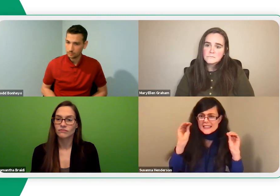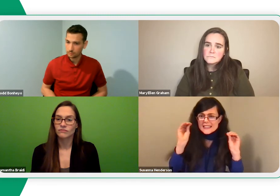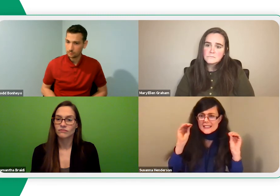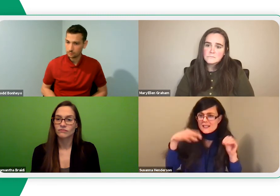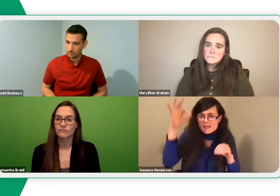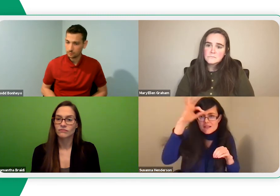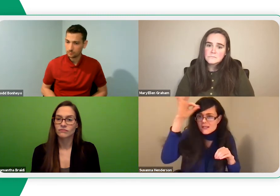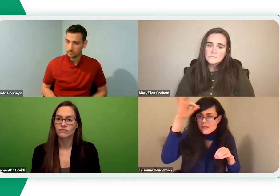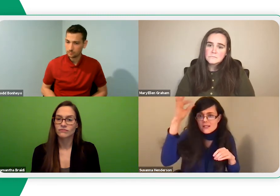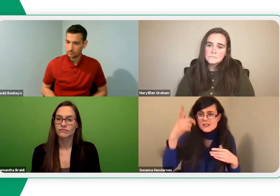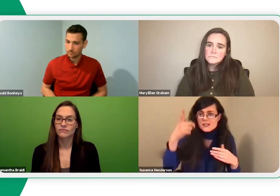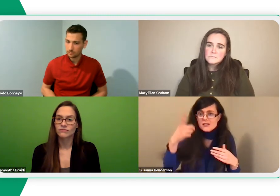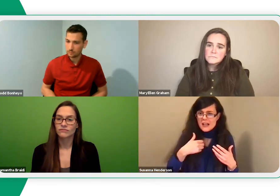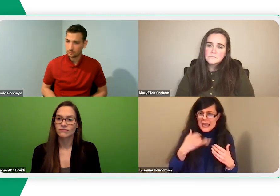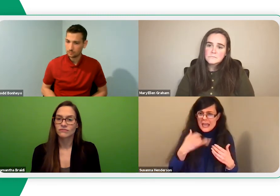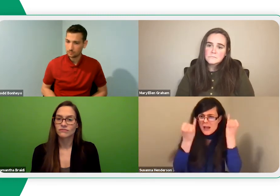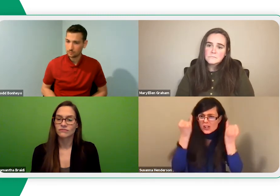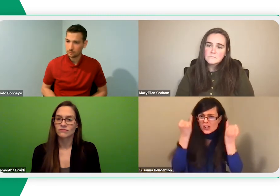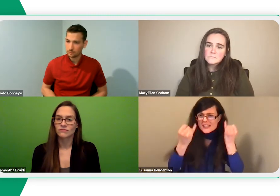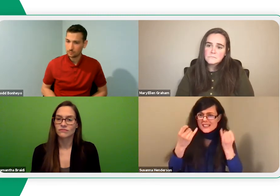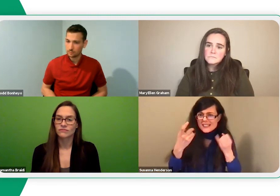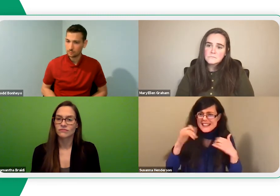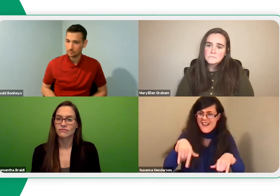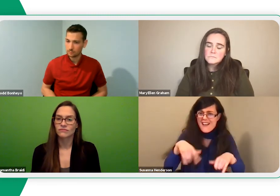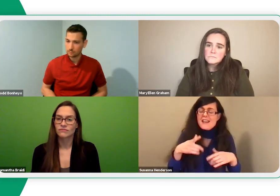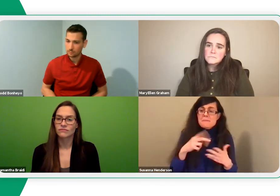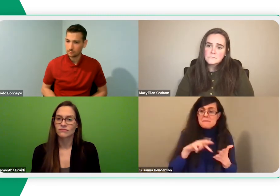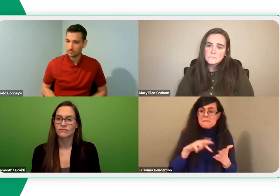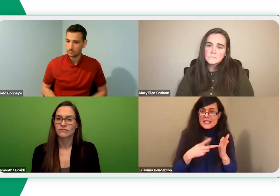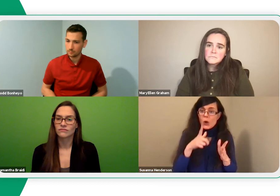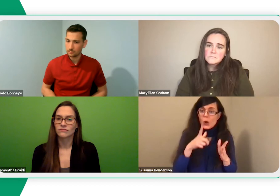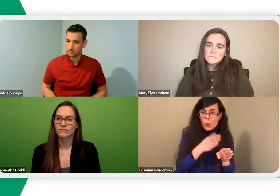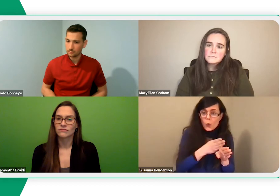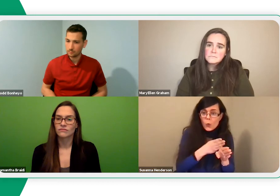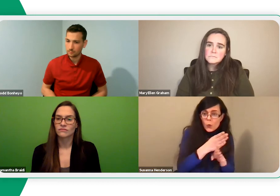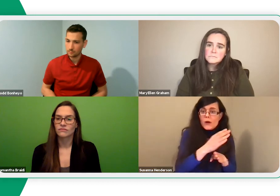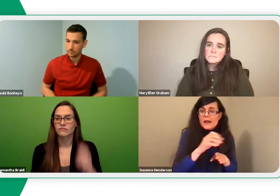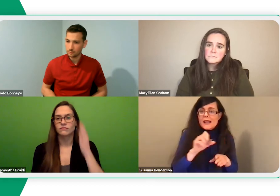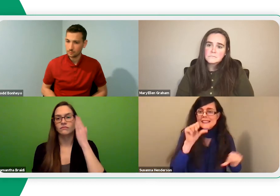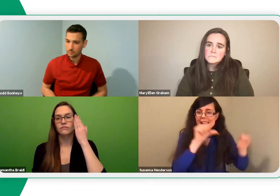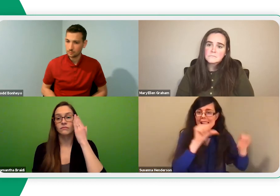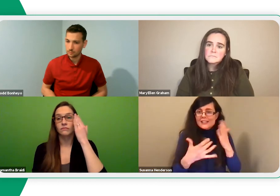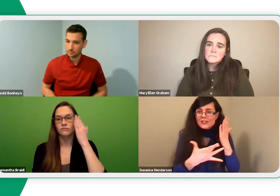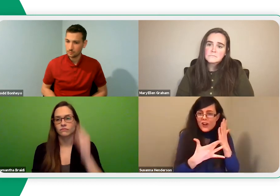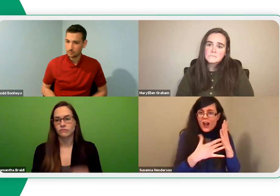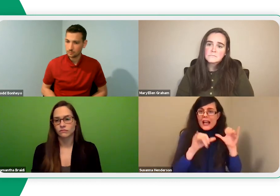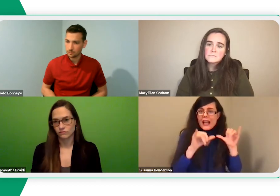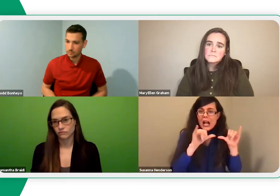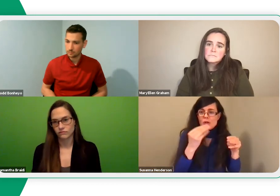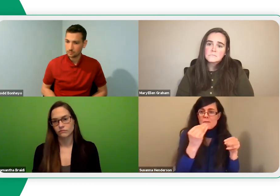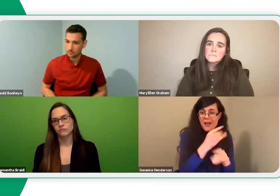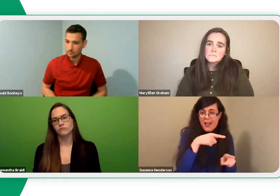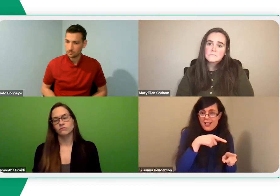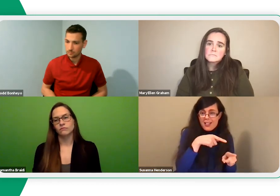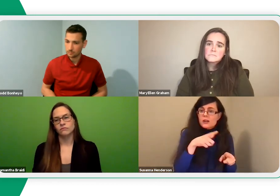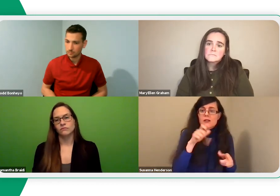an undergrad, when I was at Gallaudet, I knew nothing. I mean, it doesn't matter,